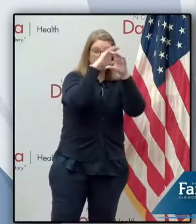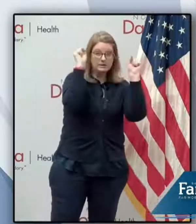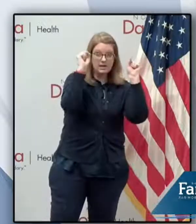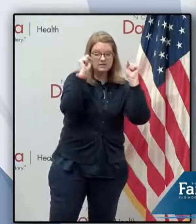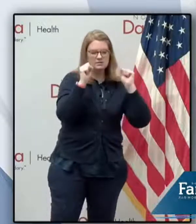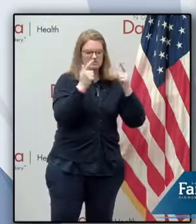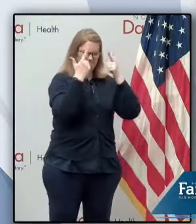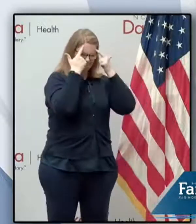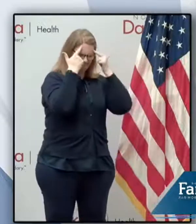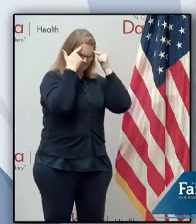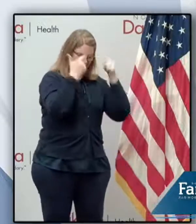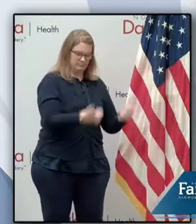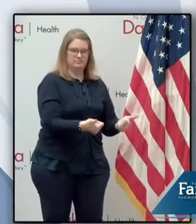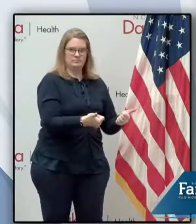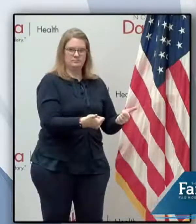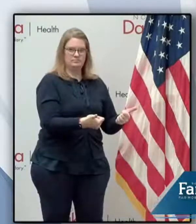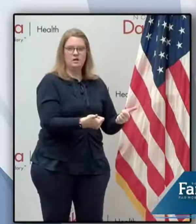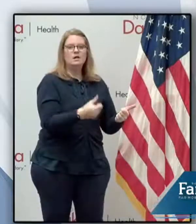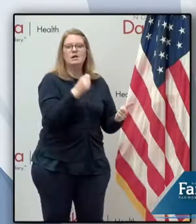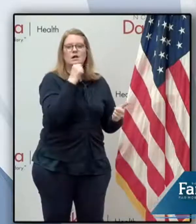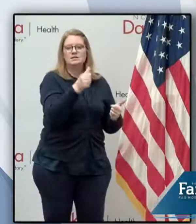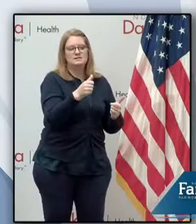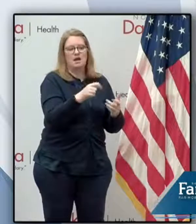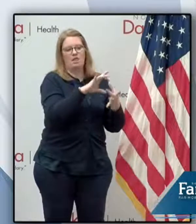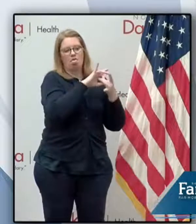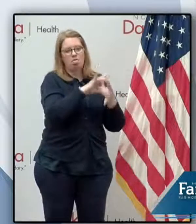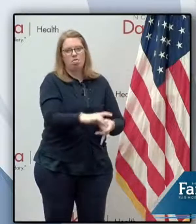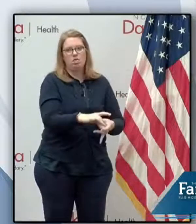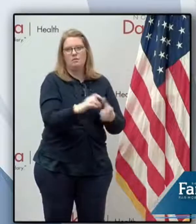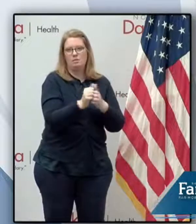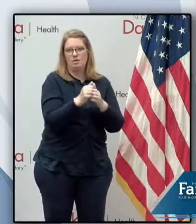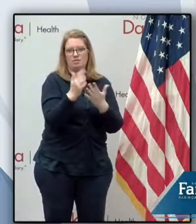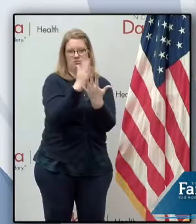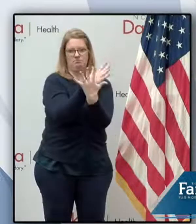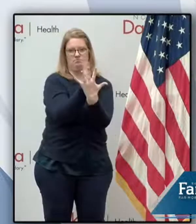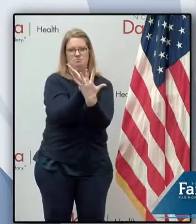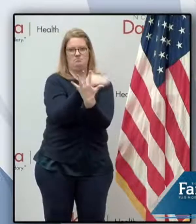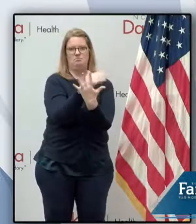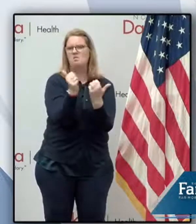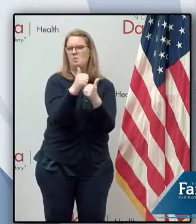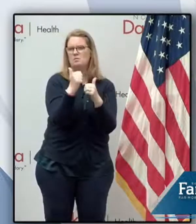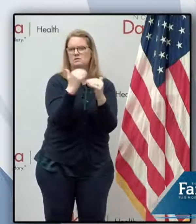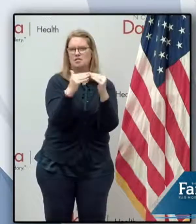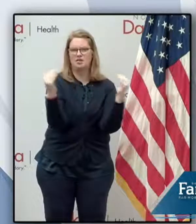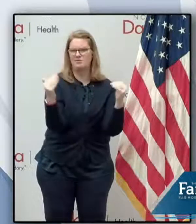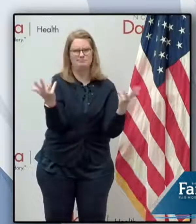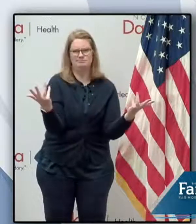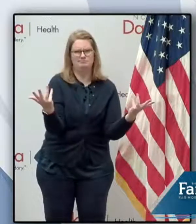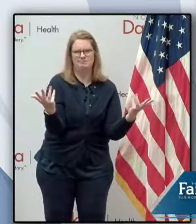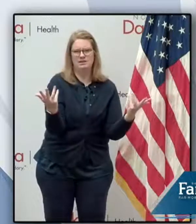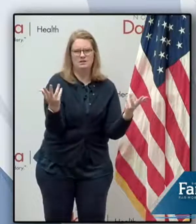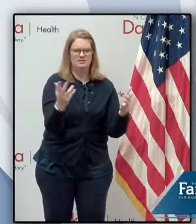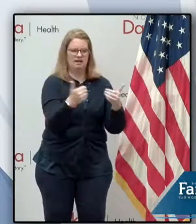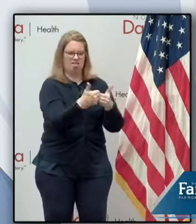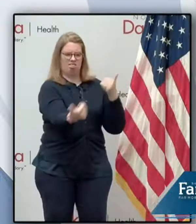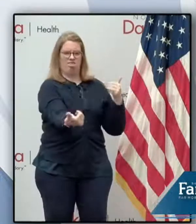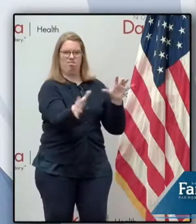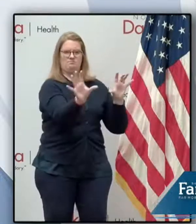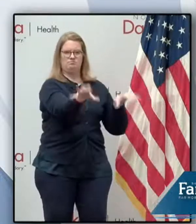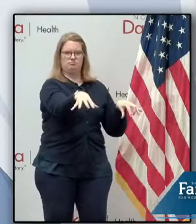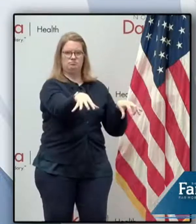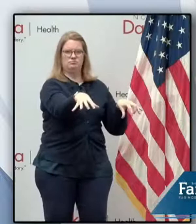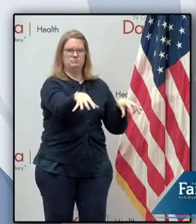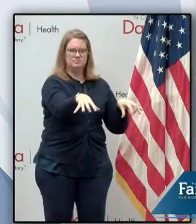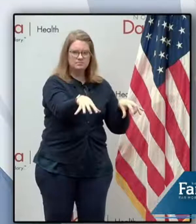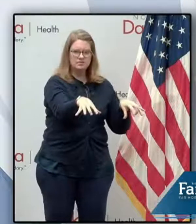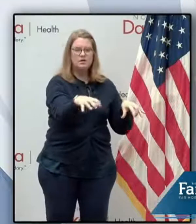those decisions, and ultimately a parent can make the decision about where and how their student is going to be is going to receive their